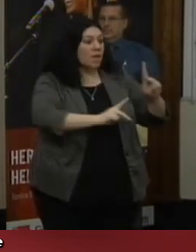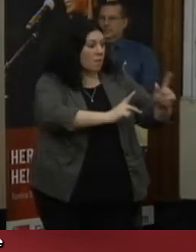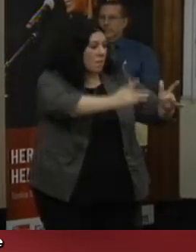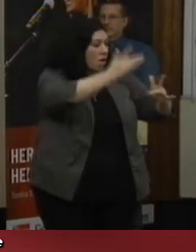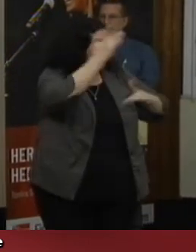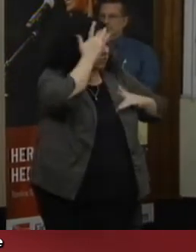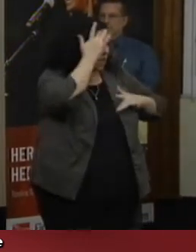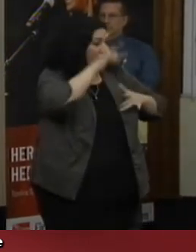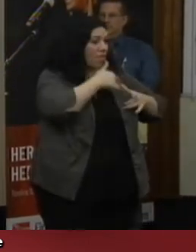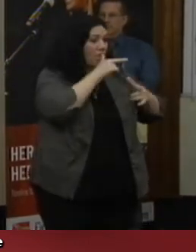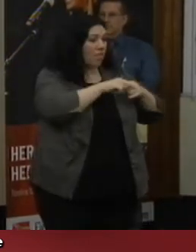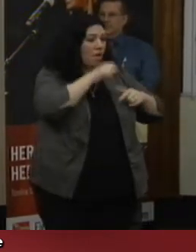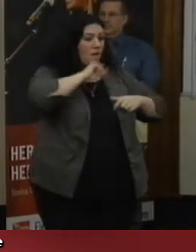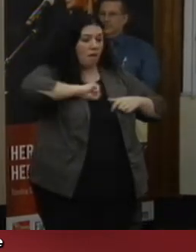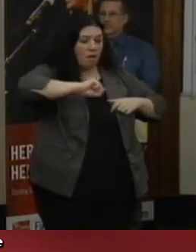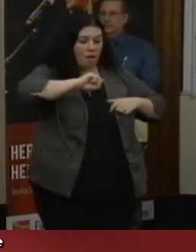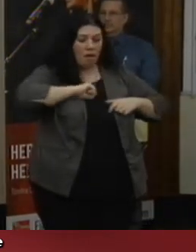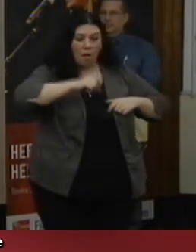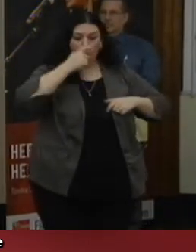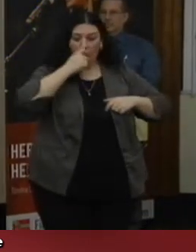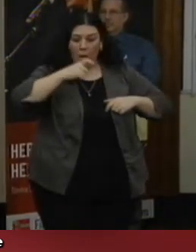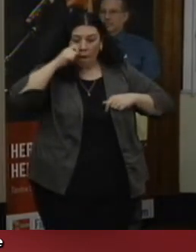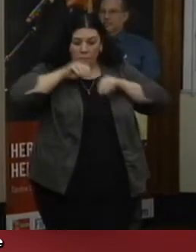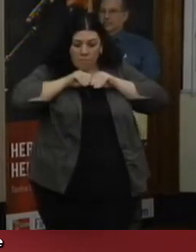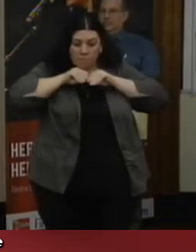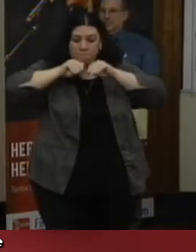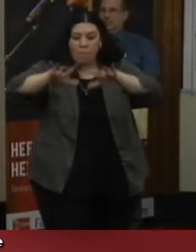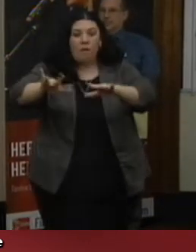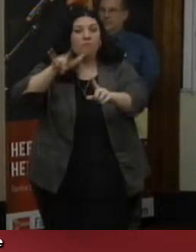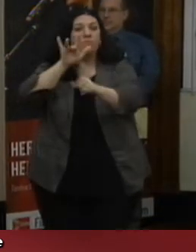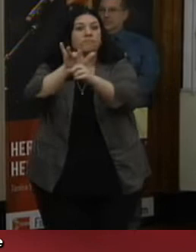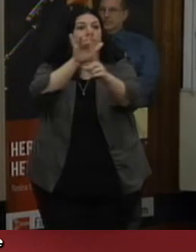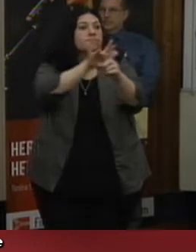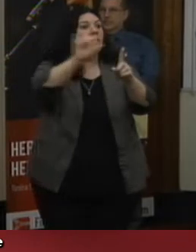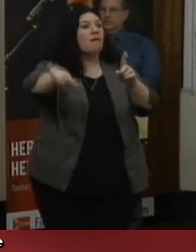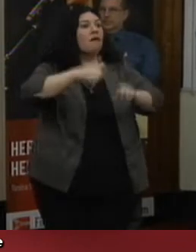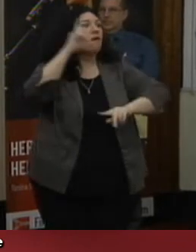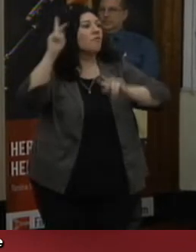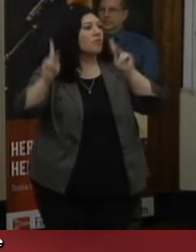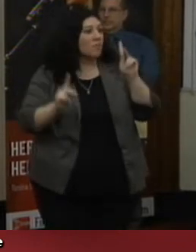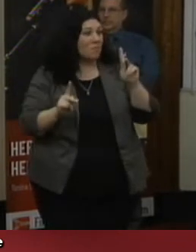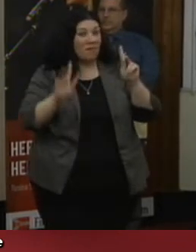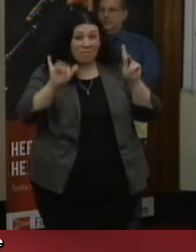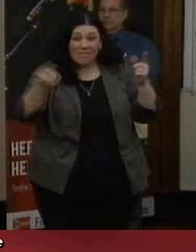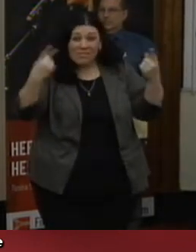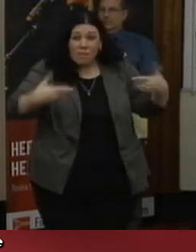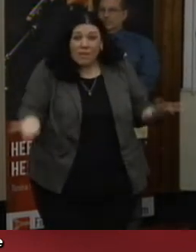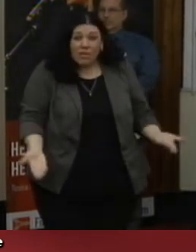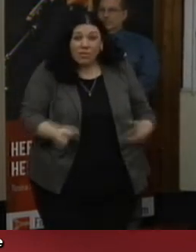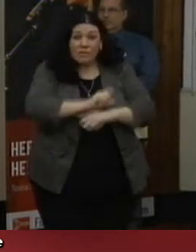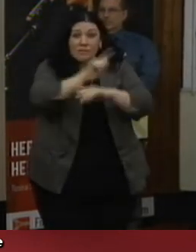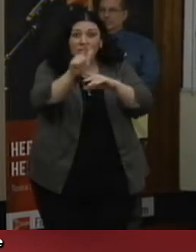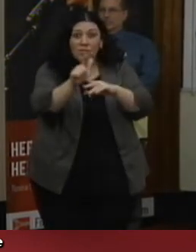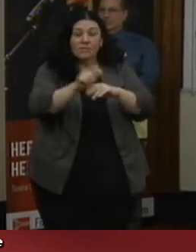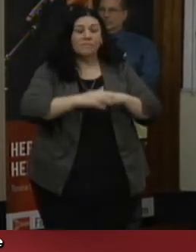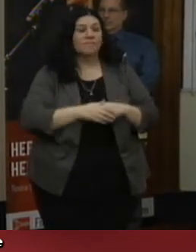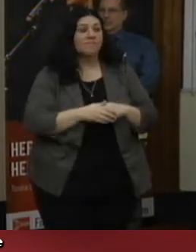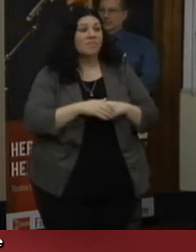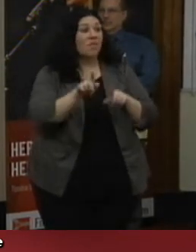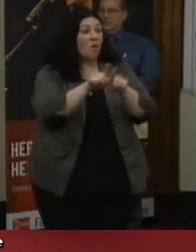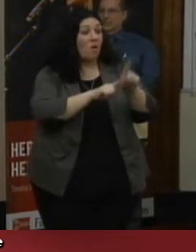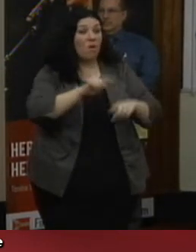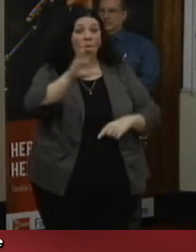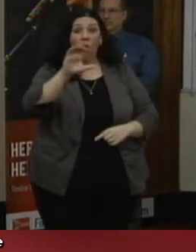to person, and that is happening locally. We're also seeing a number of positive